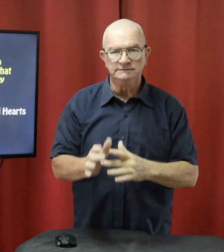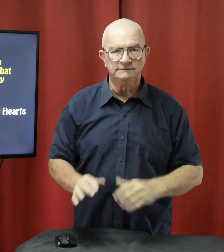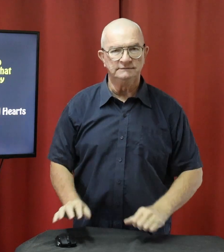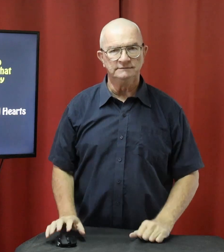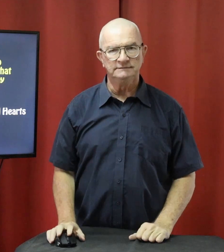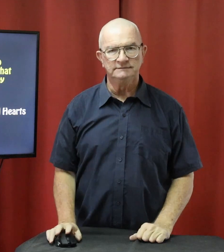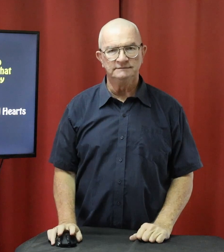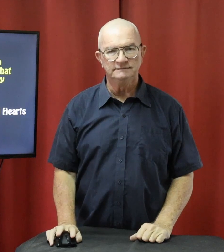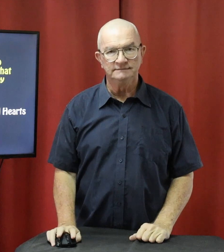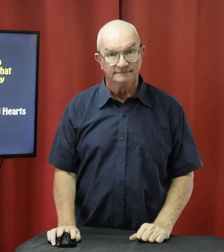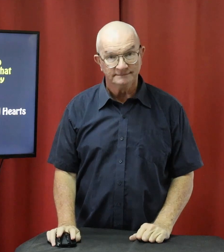about Jesus.